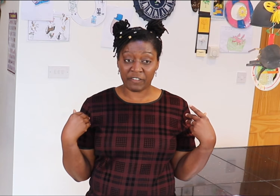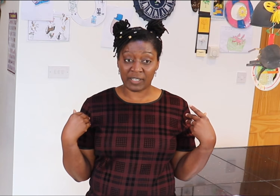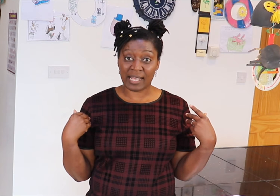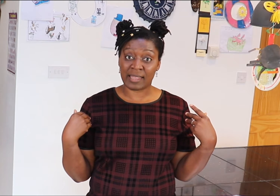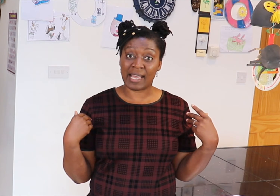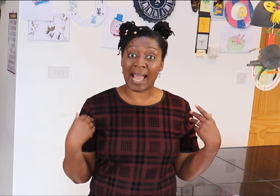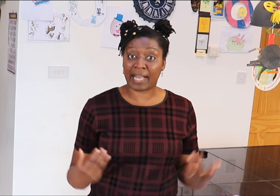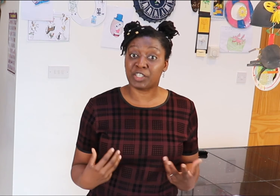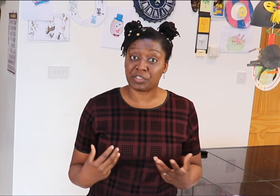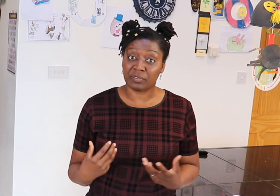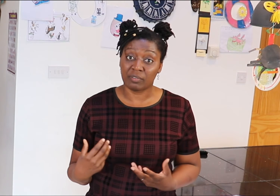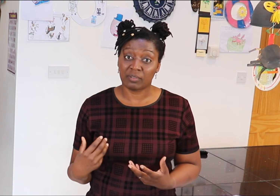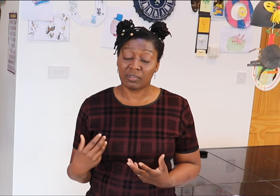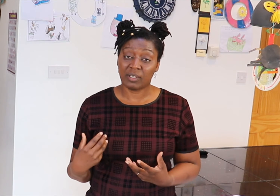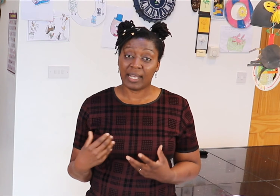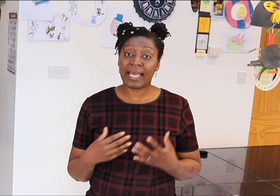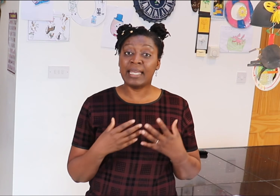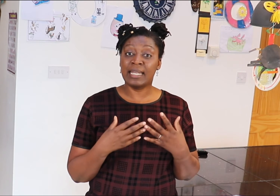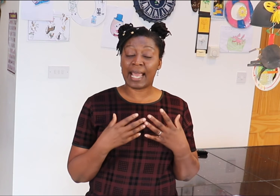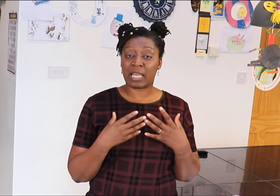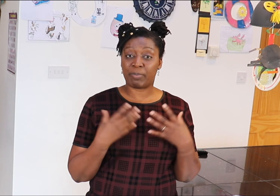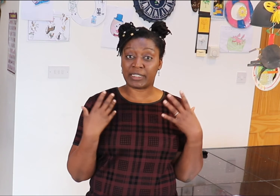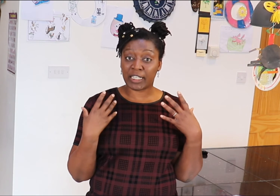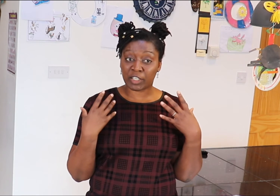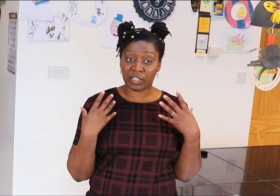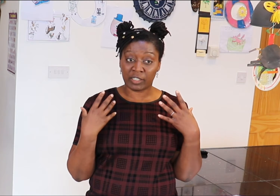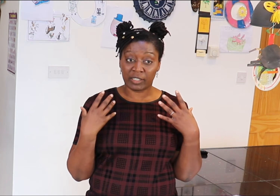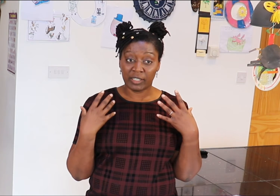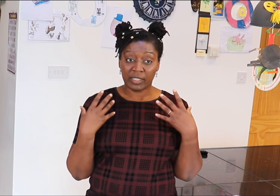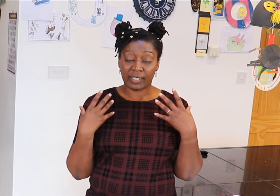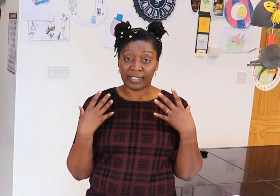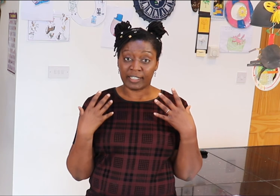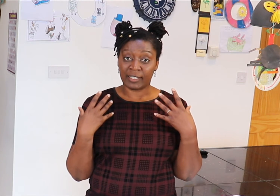behavior and their action in a particular